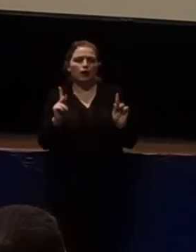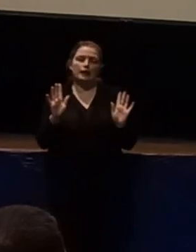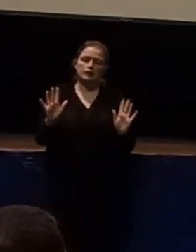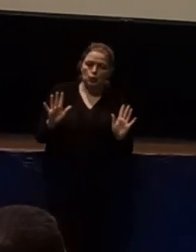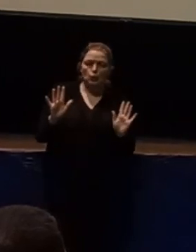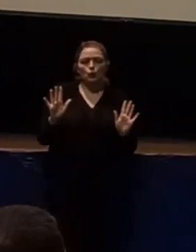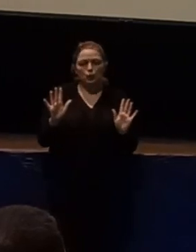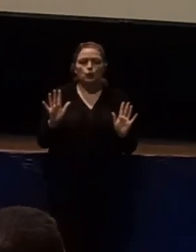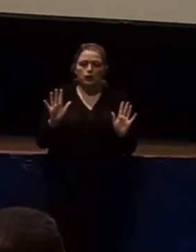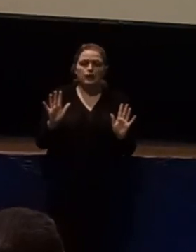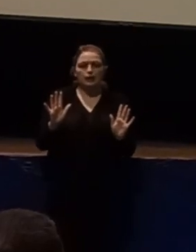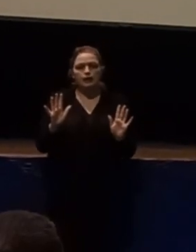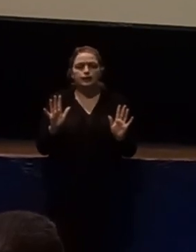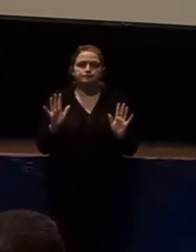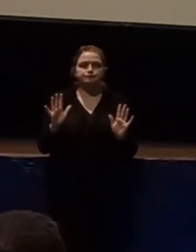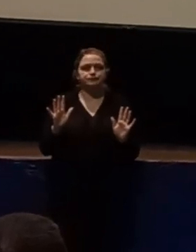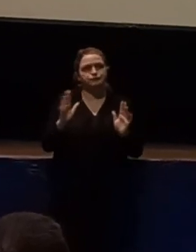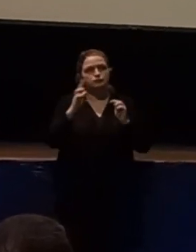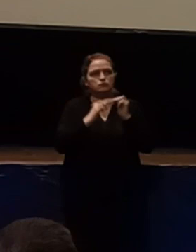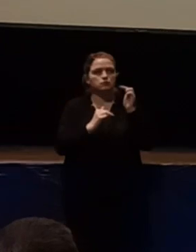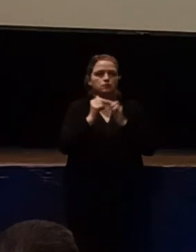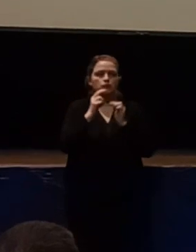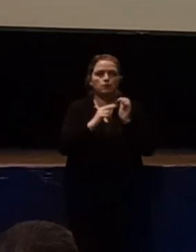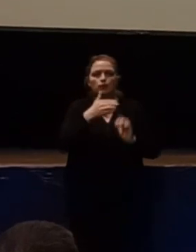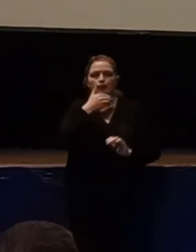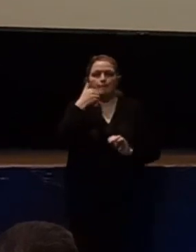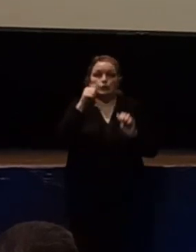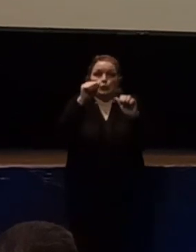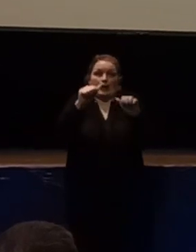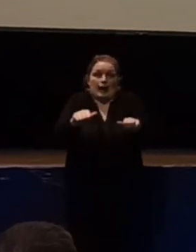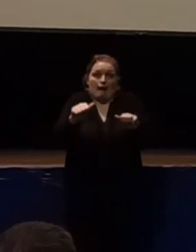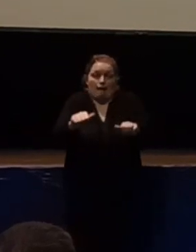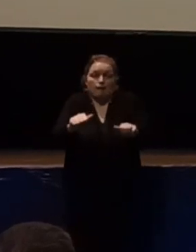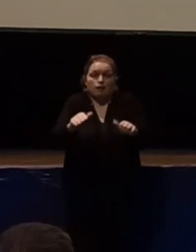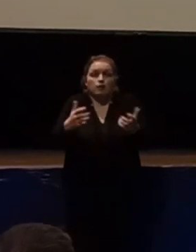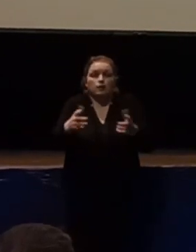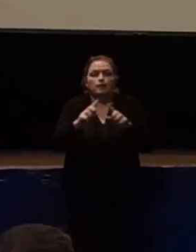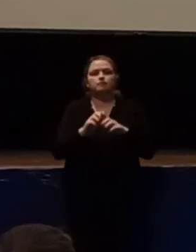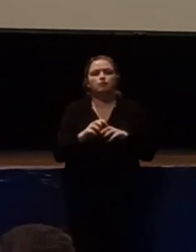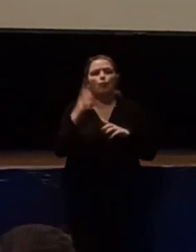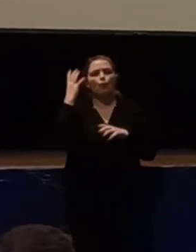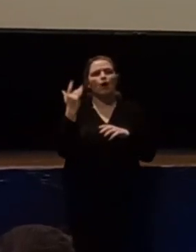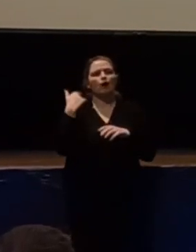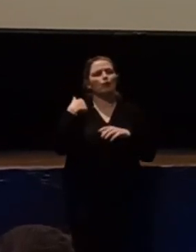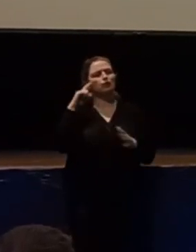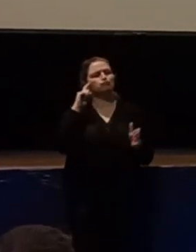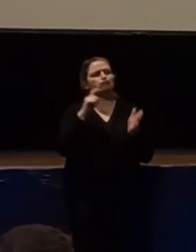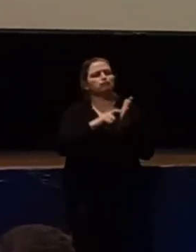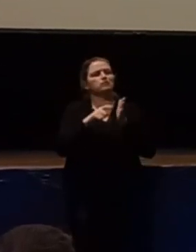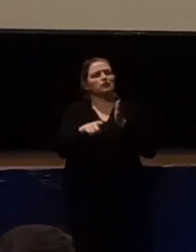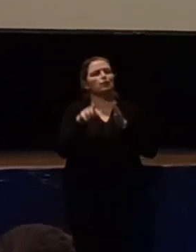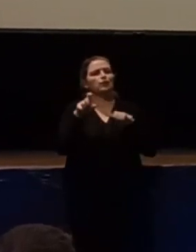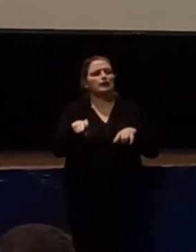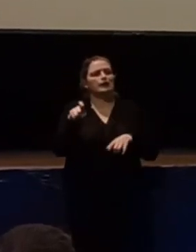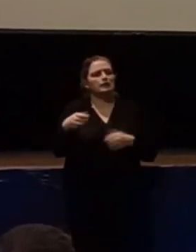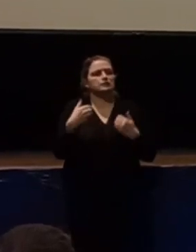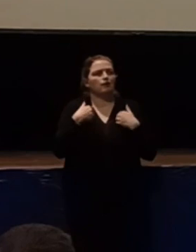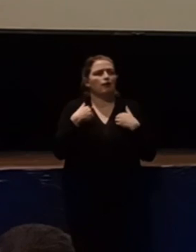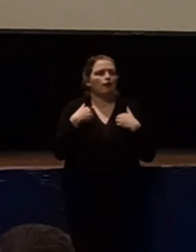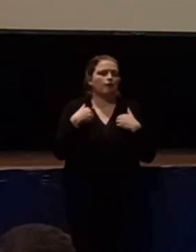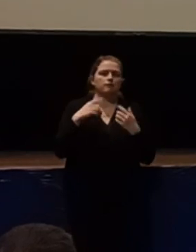let's build, absolutely the best that we can, because we recognized that we needed to